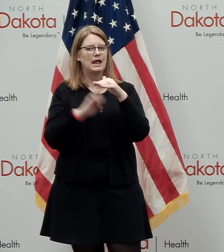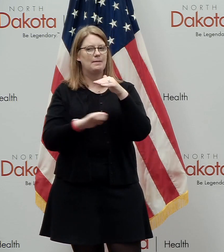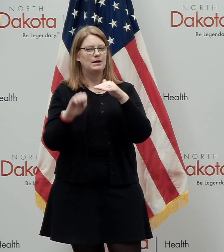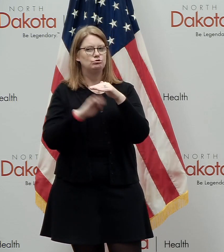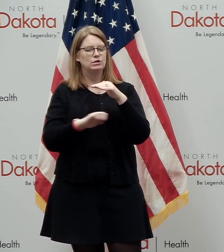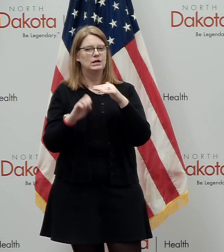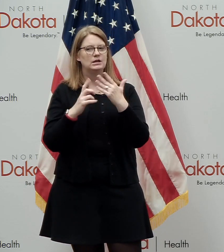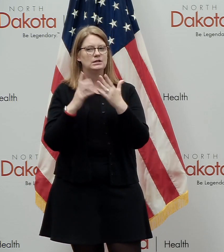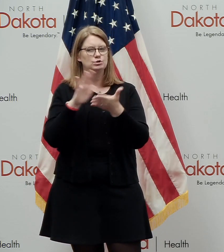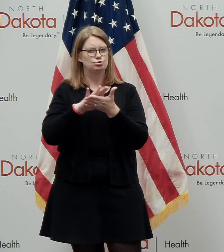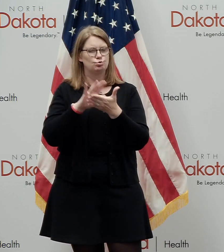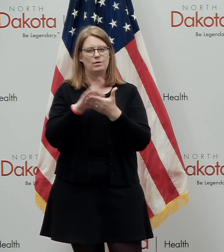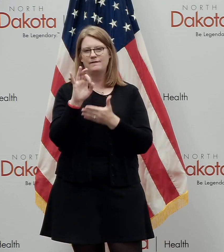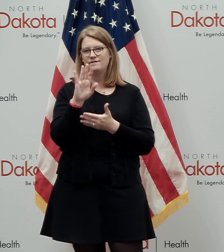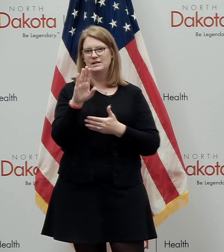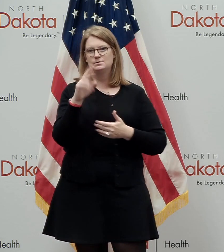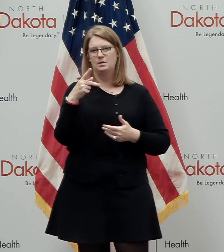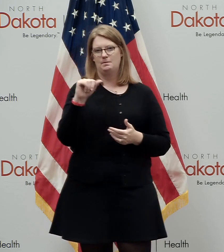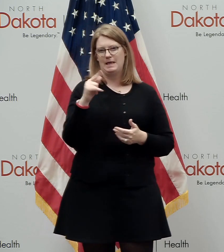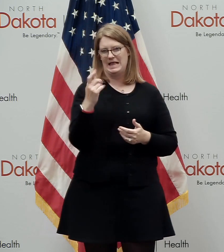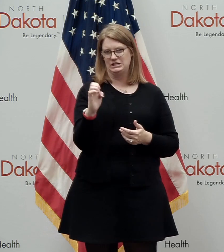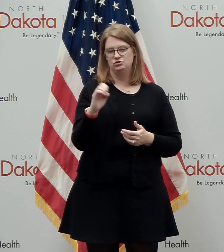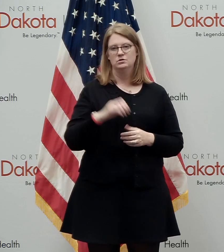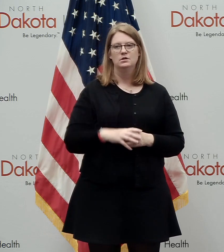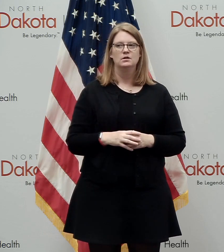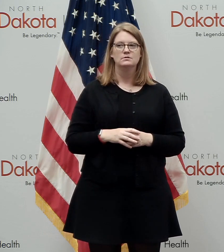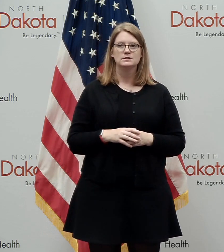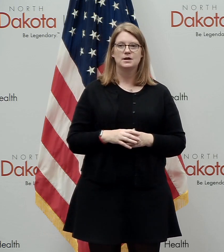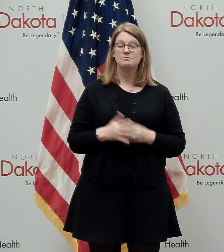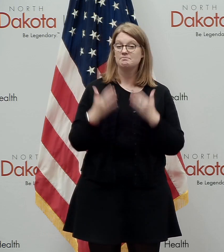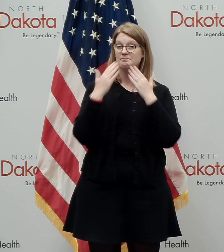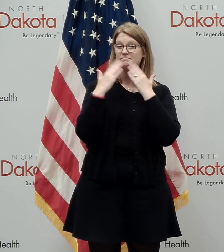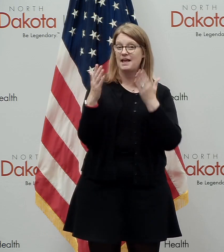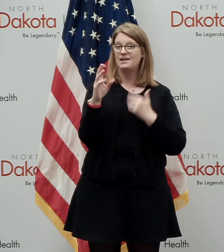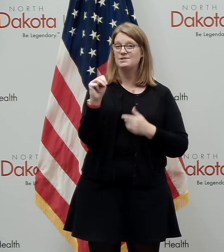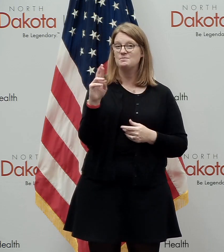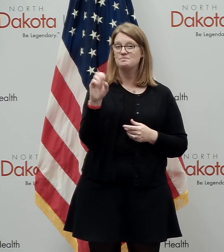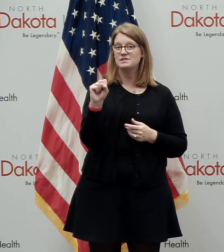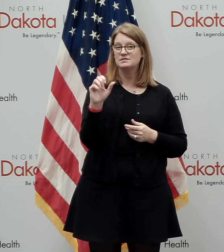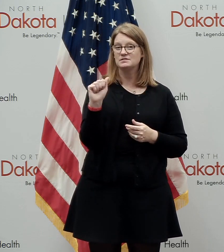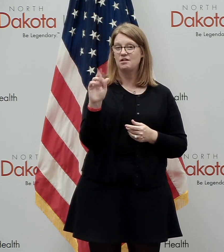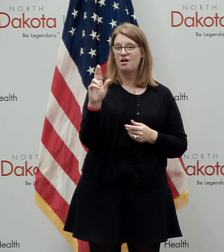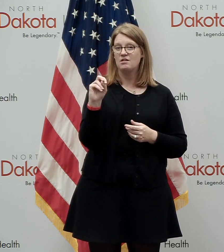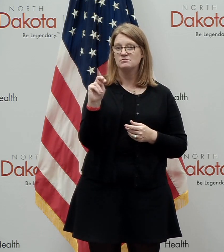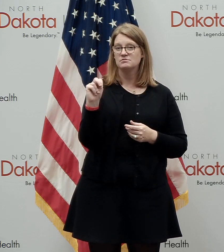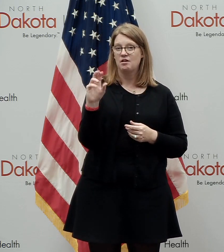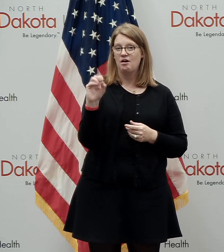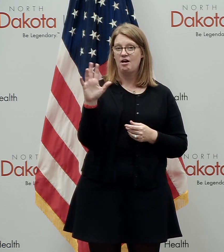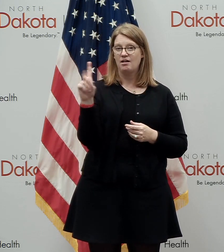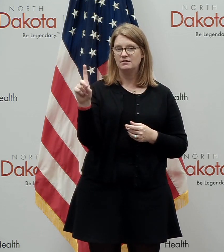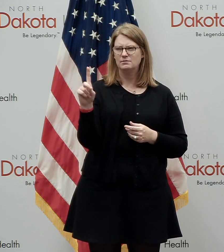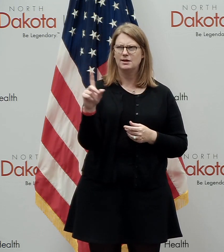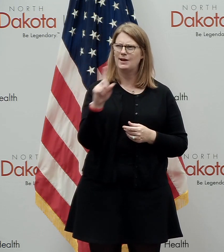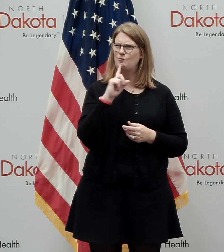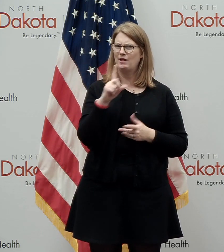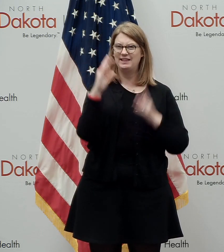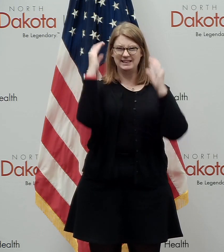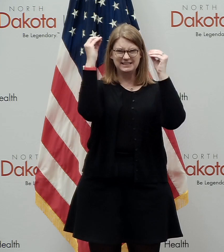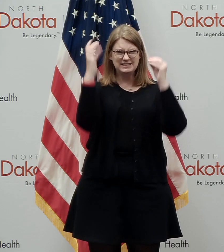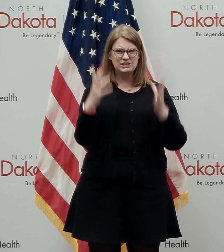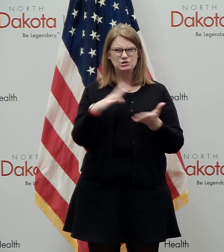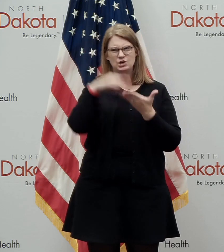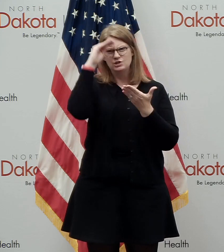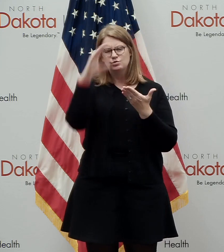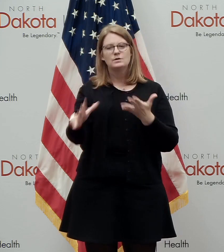Elementary School Facebook page. So thank you, Mrs. Arnold, for that video, and thank you to all teachers and students.